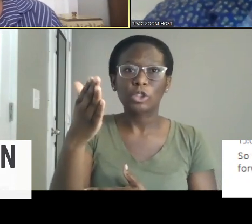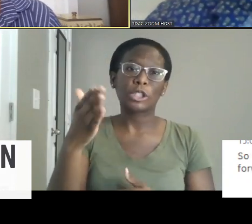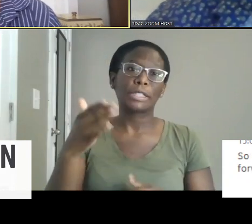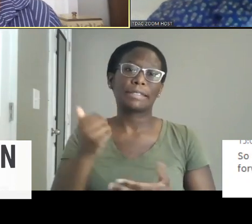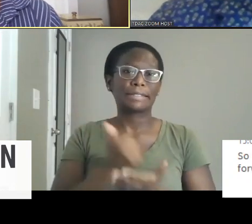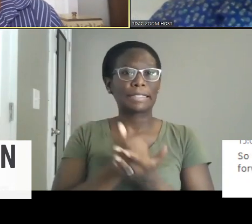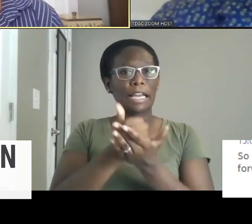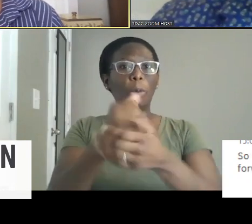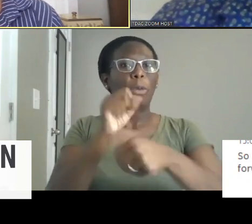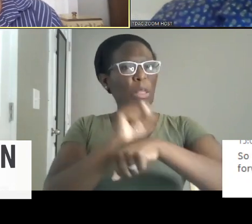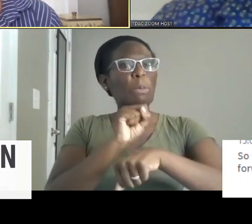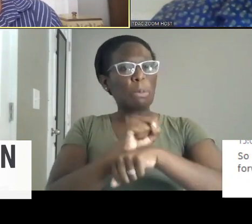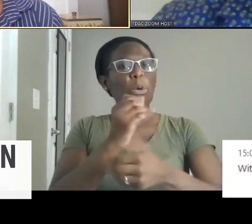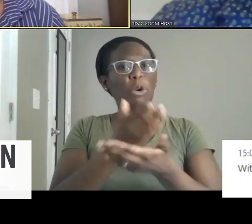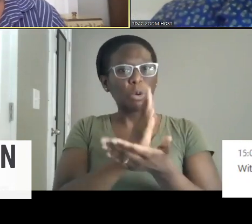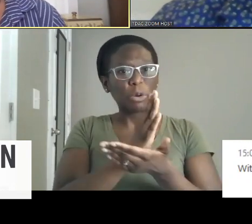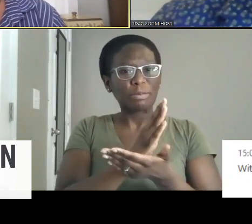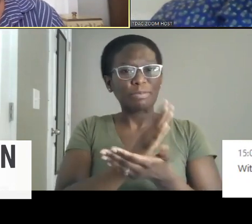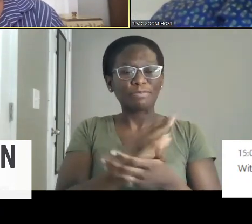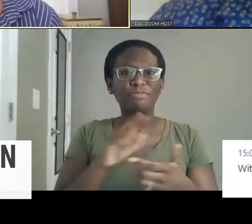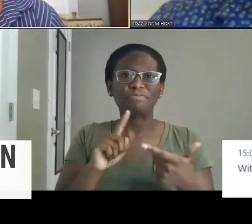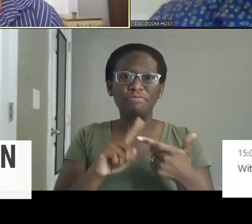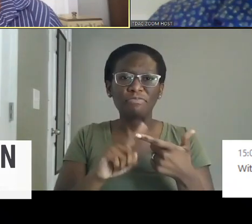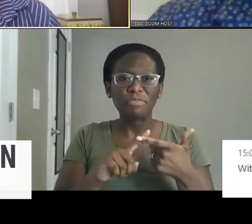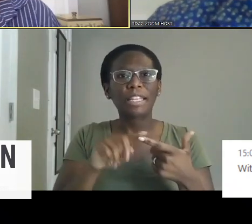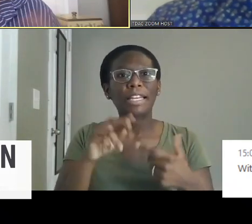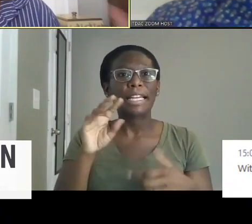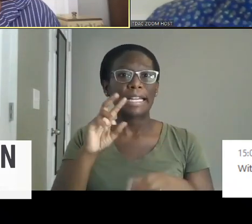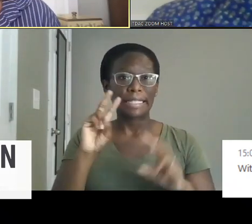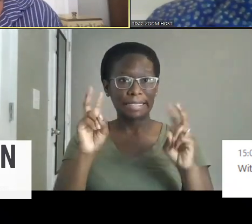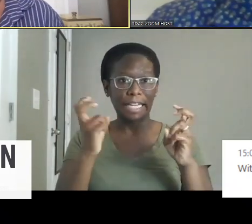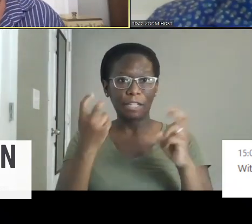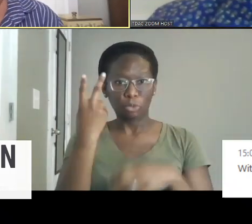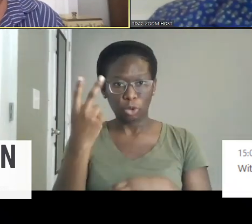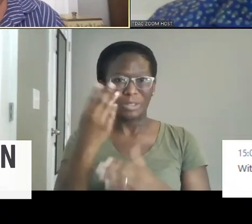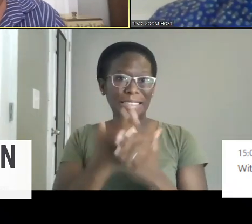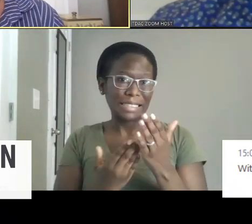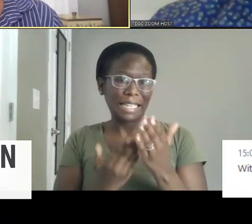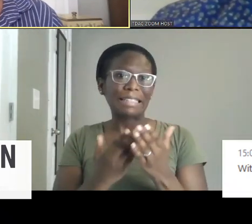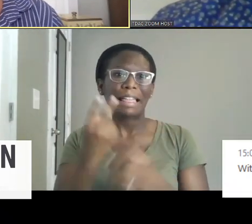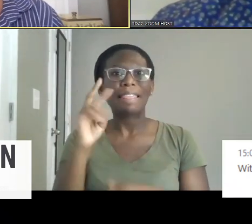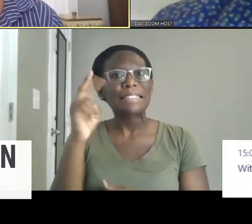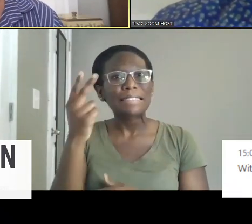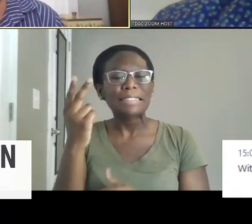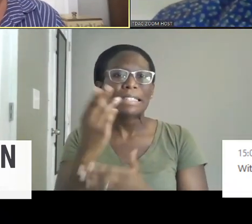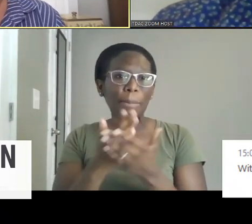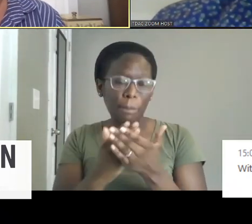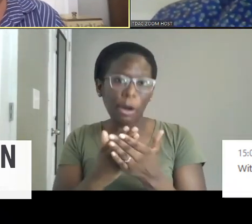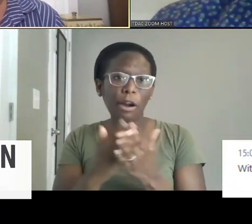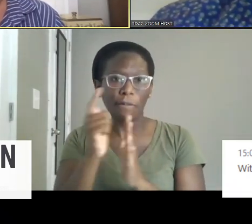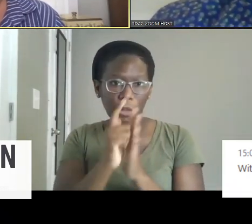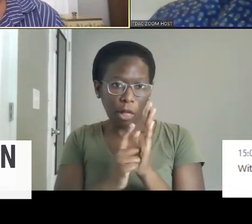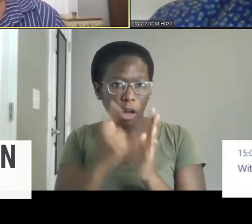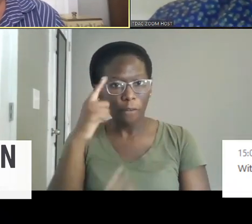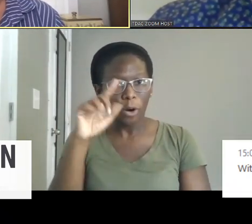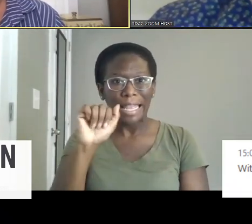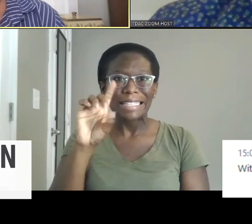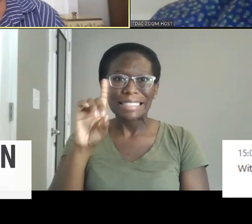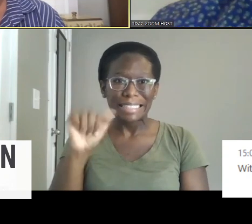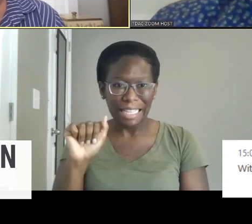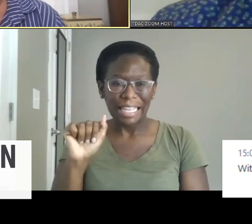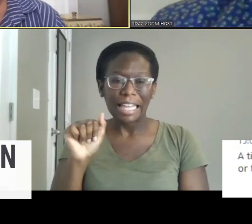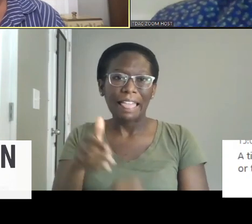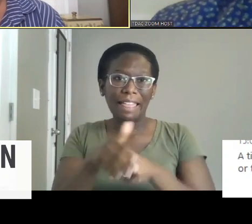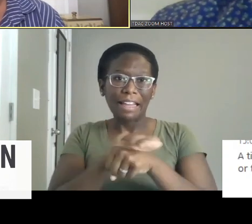rights. Title II covers, or the second part of the law, or the Americans with Disabilities Act,